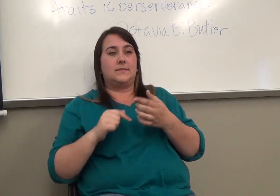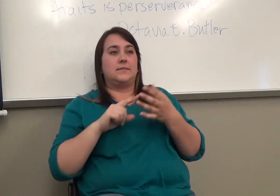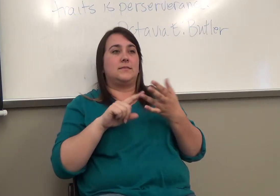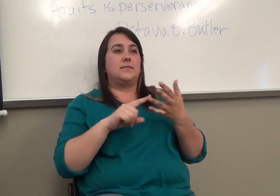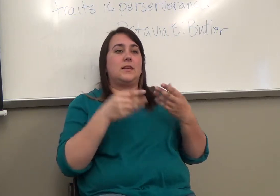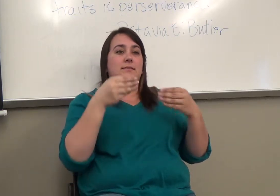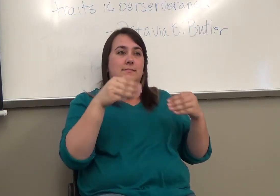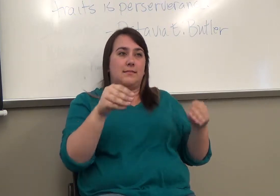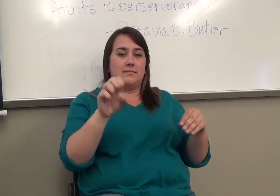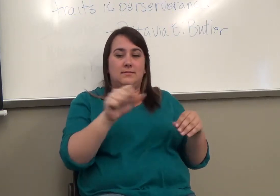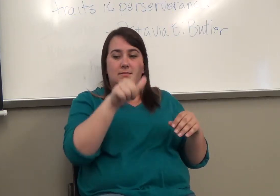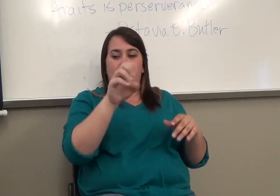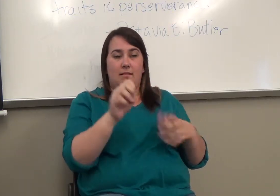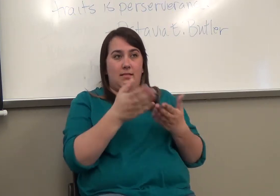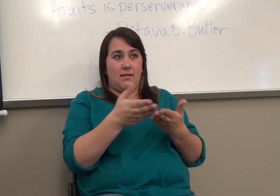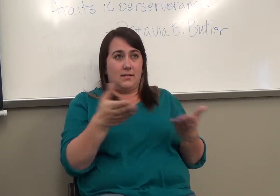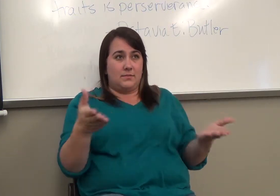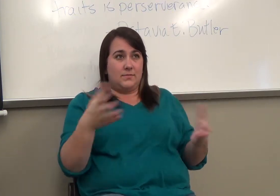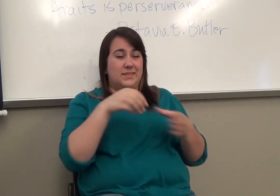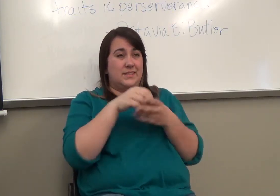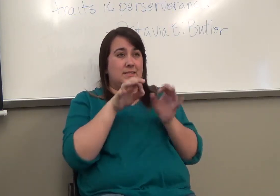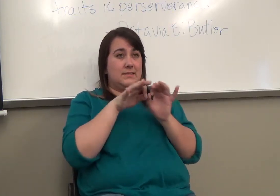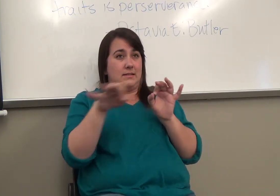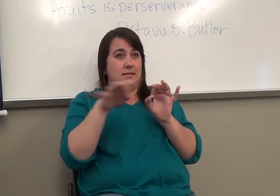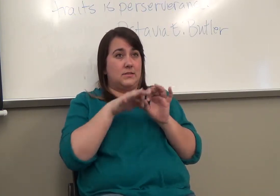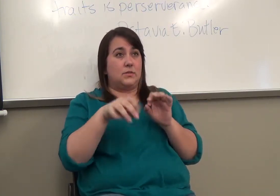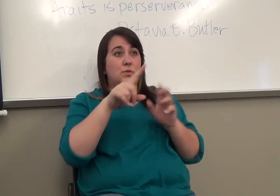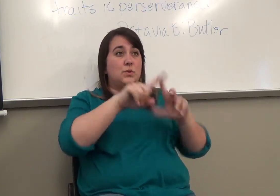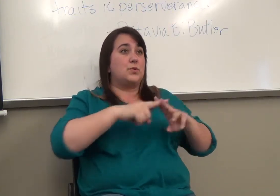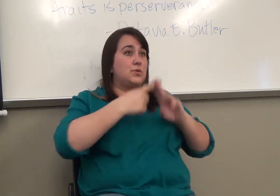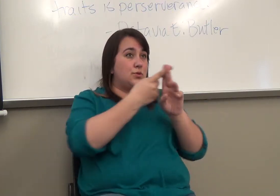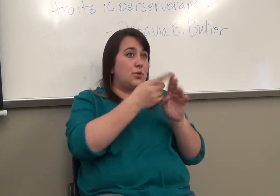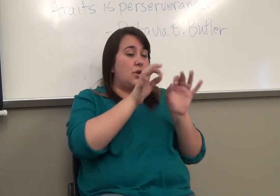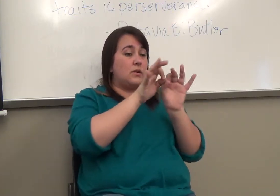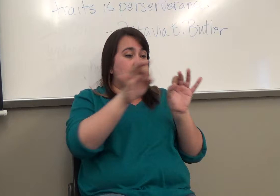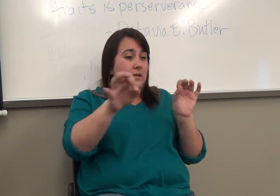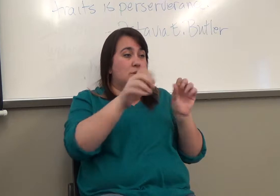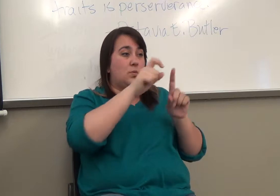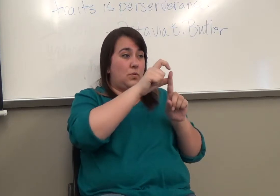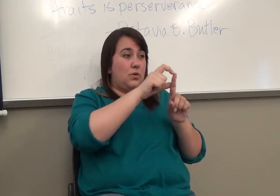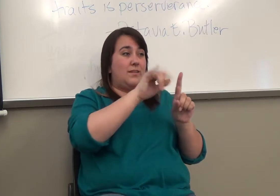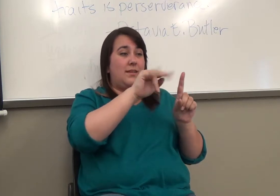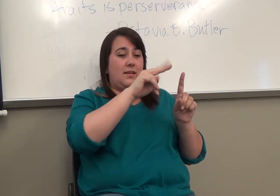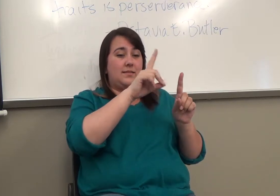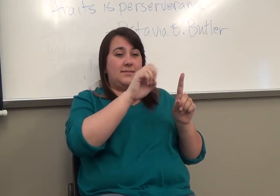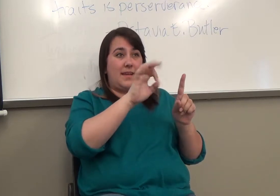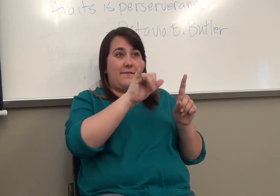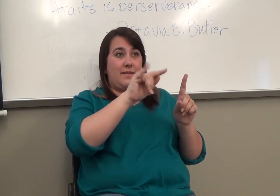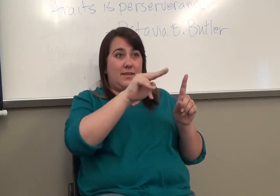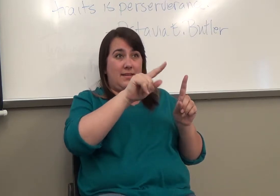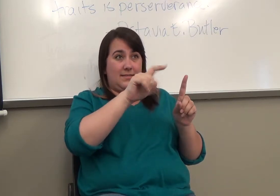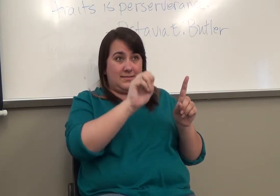sentence. Once you start a sentence with an indefinite pronoun, that's going to